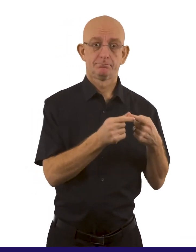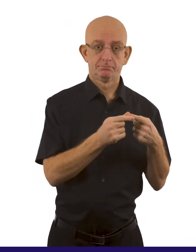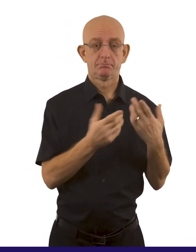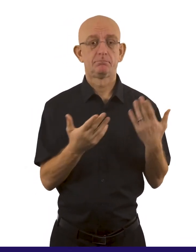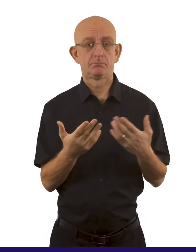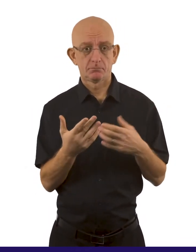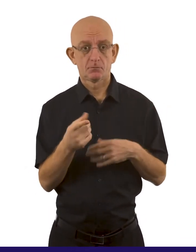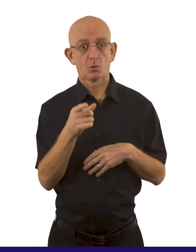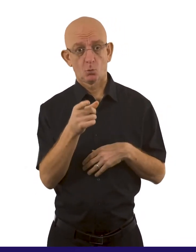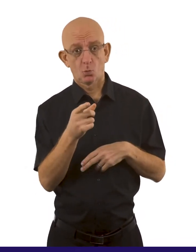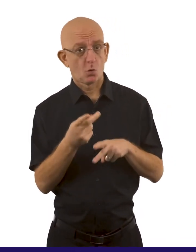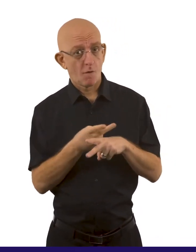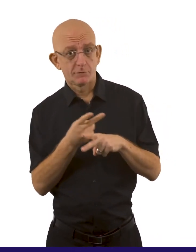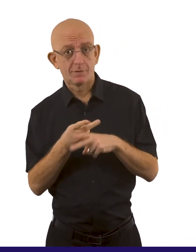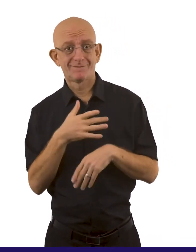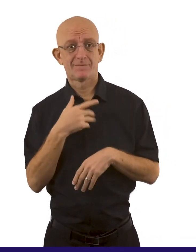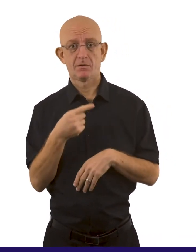How often do you feel lonely?